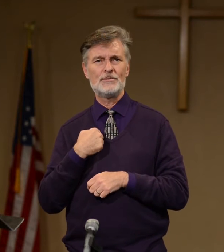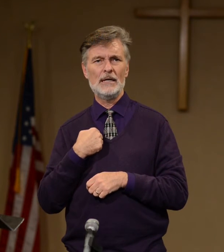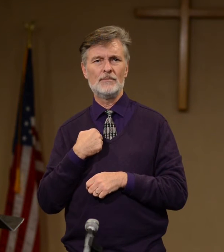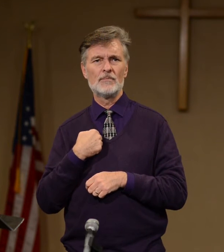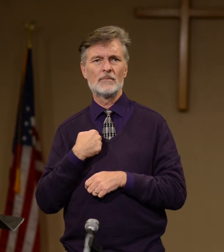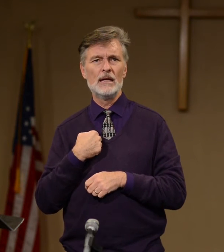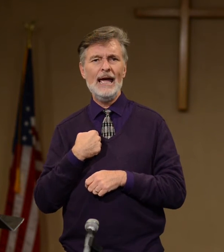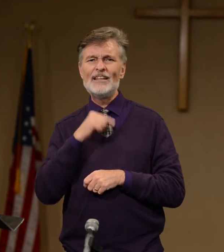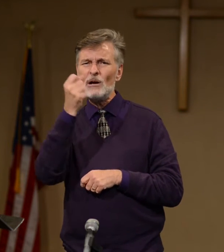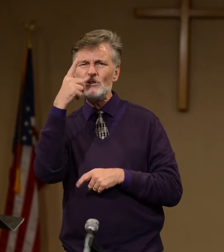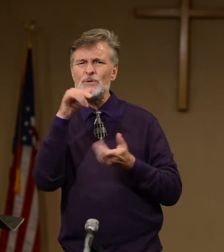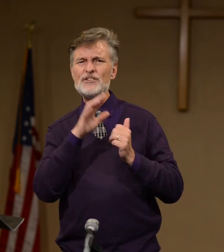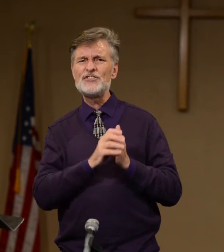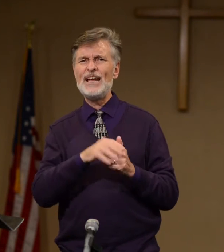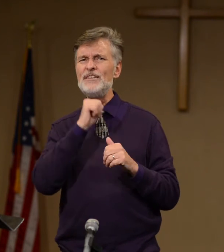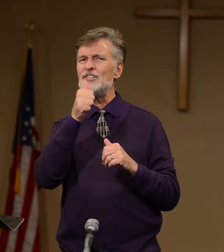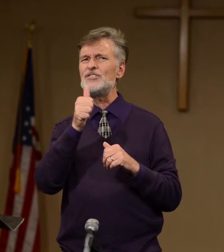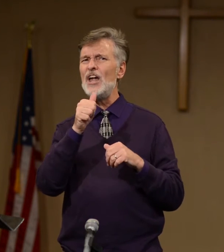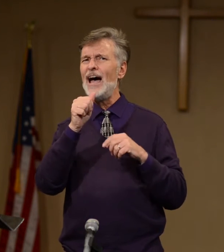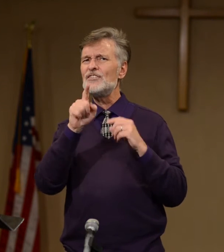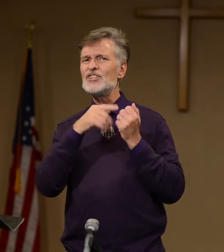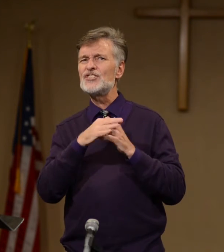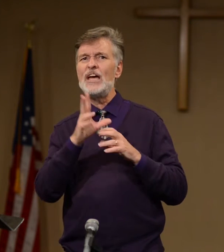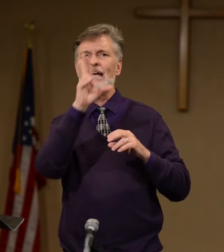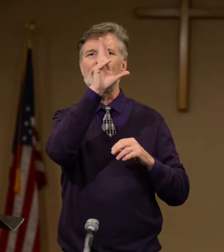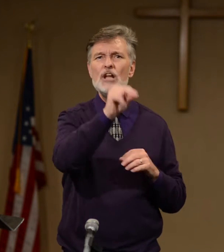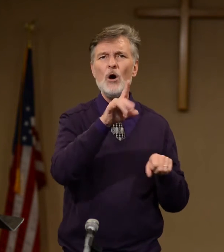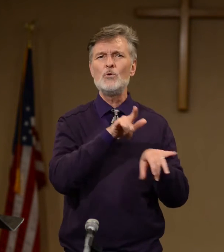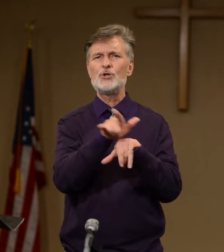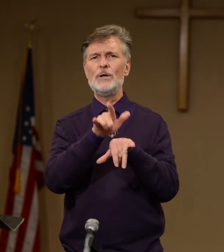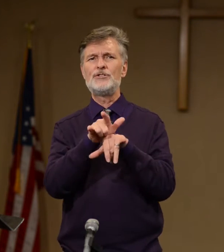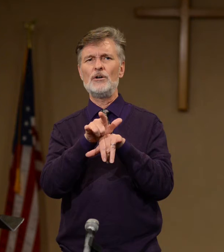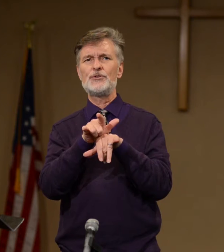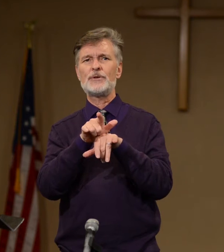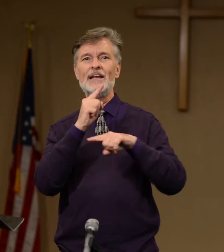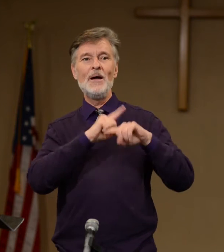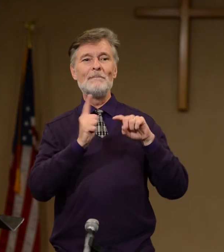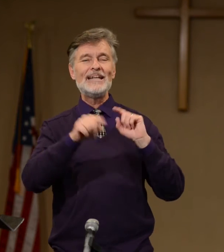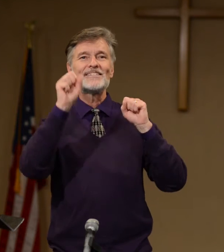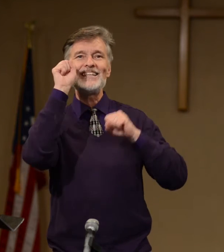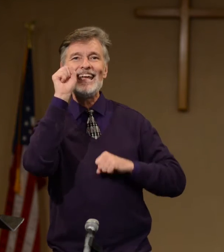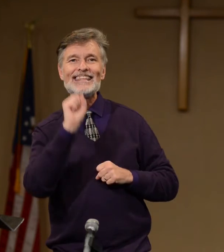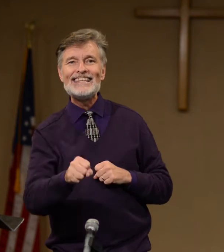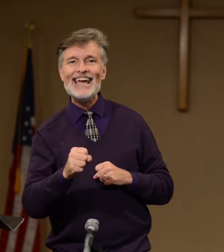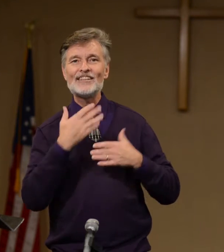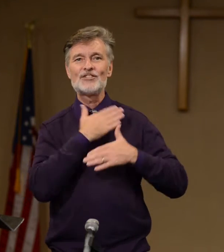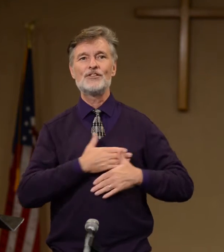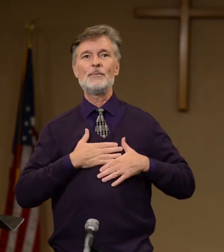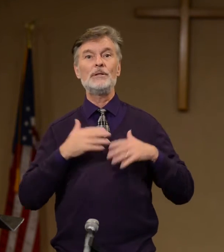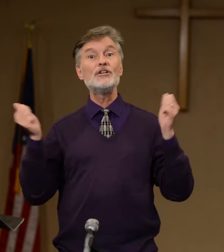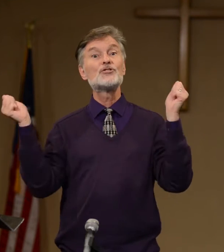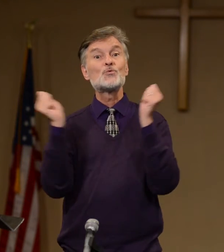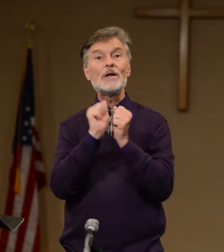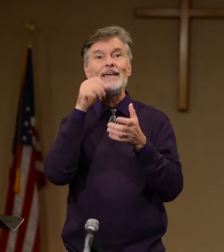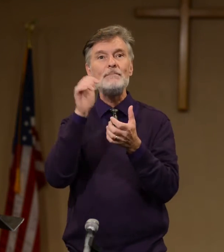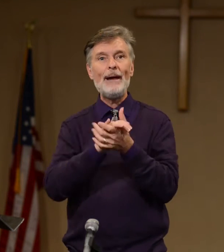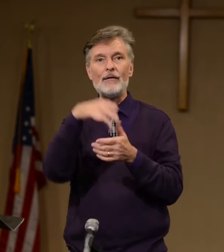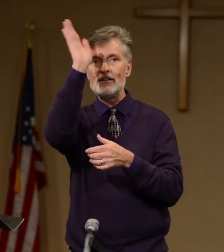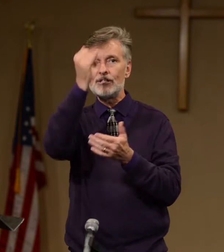me. And so I want you to understand, this is not just saying no to adultery, but it's saying yes to the pleasures within marriage as